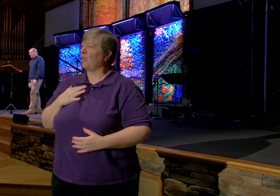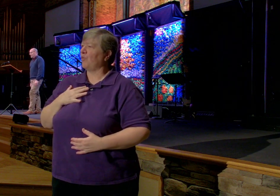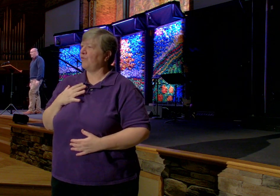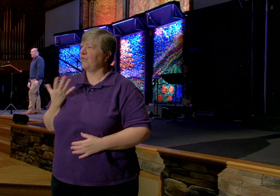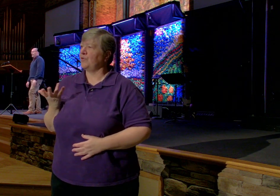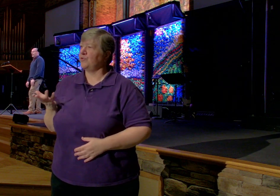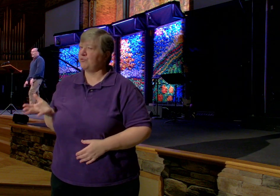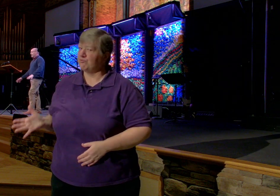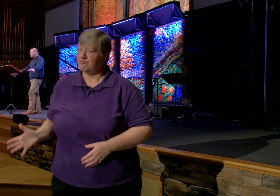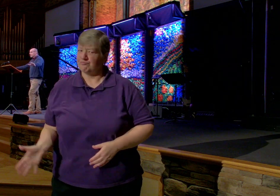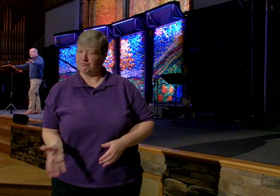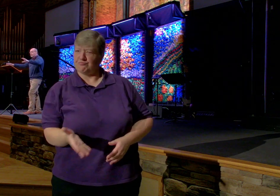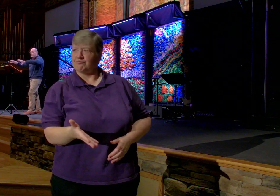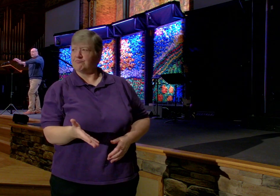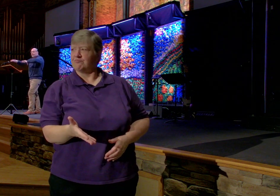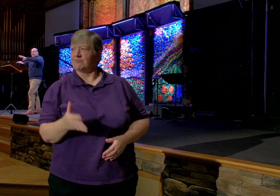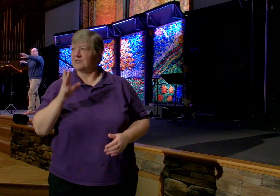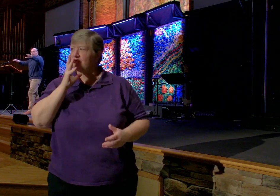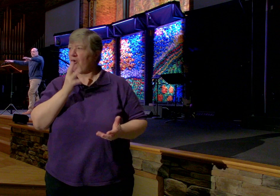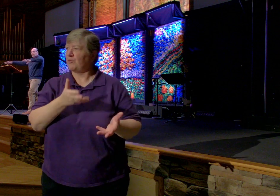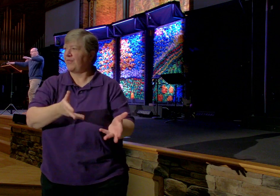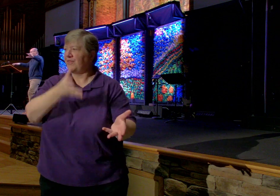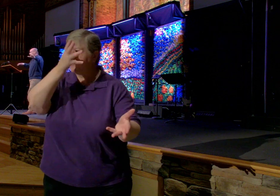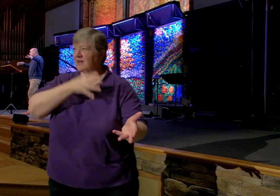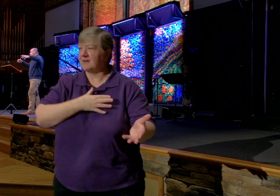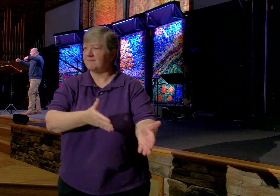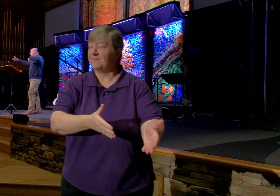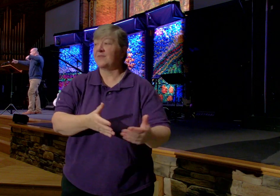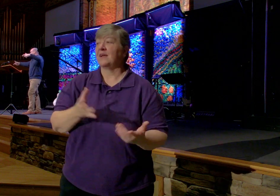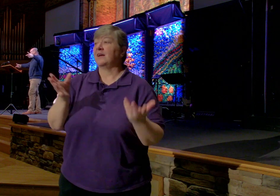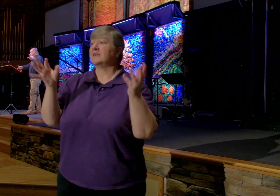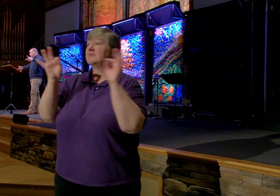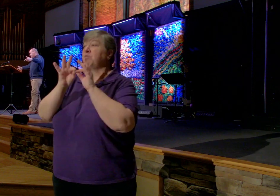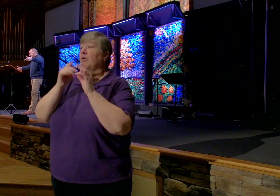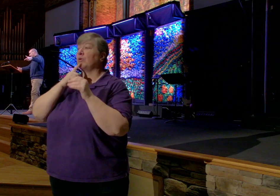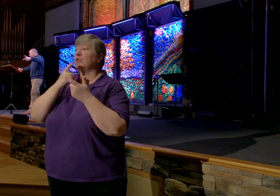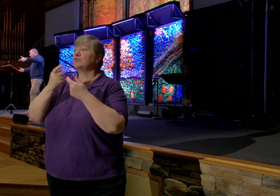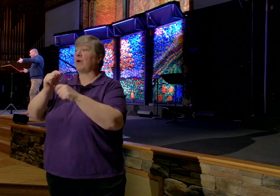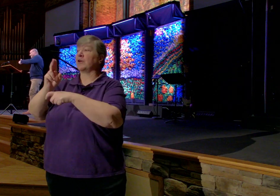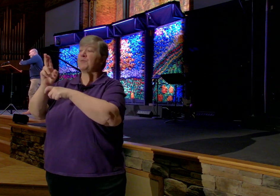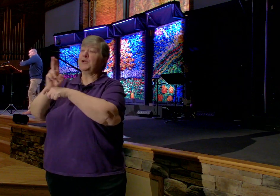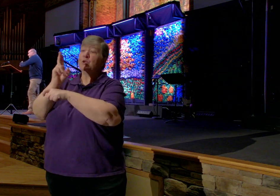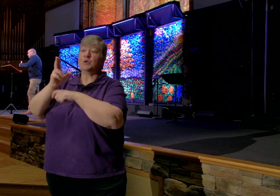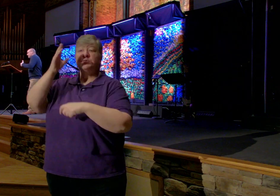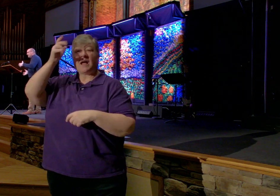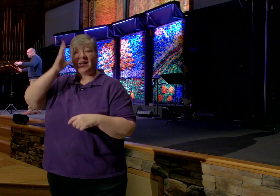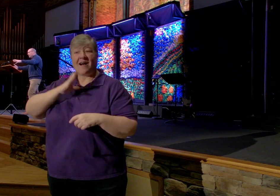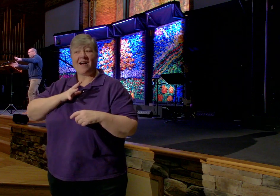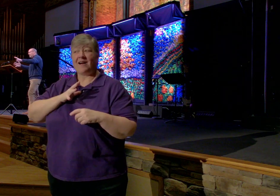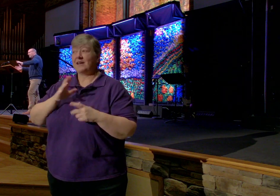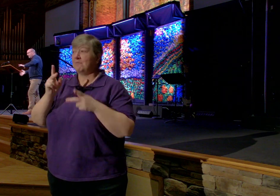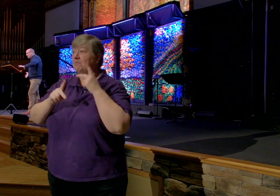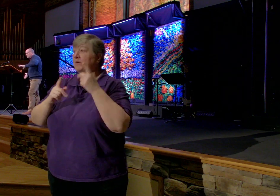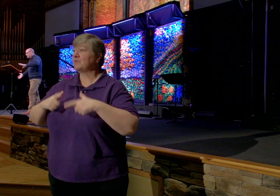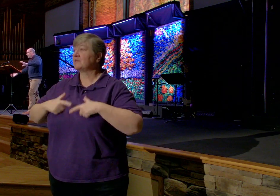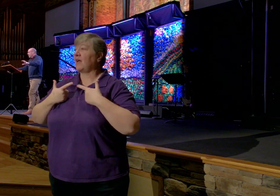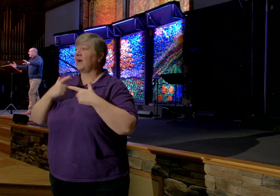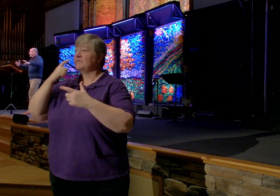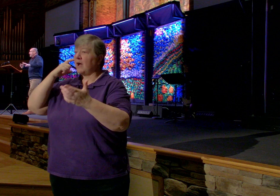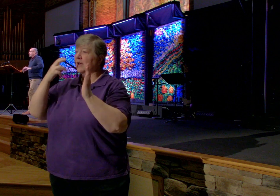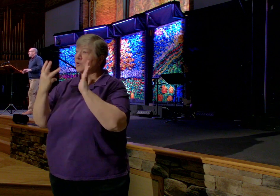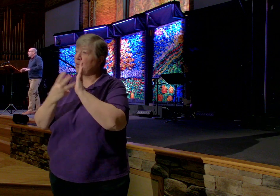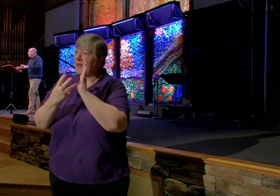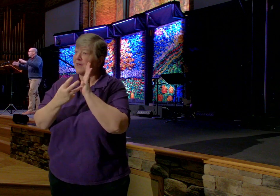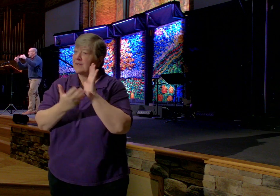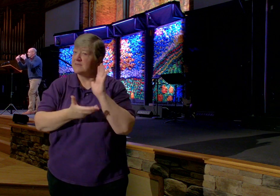and talk to this guy on this particular day. It's so important as we are trying to be used by God in people's lives and to witness